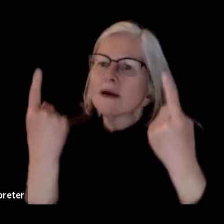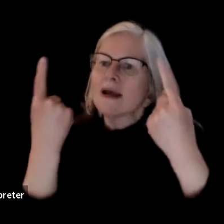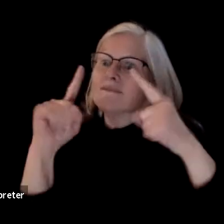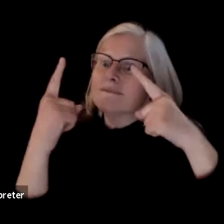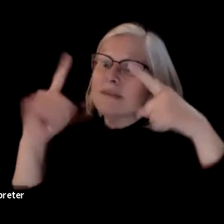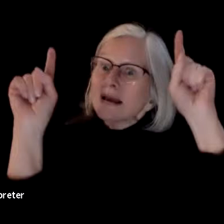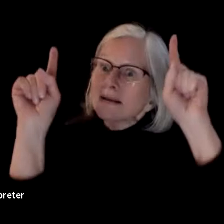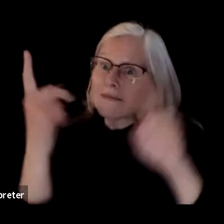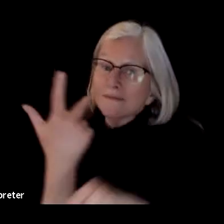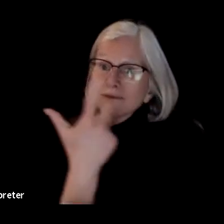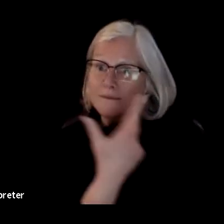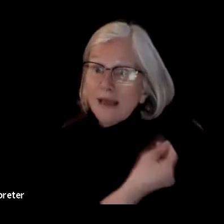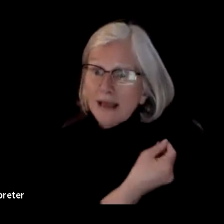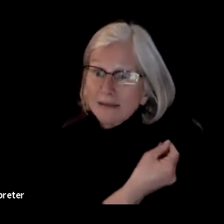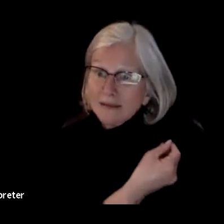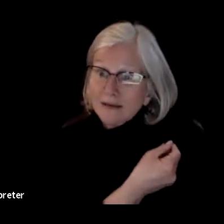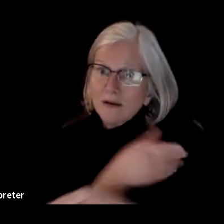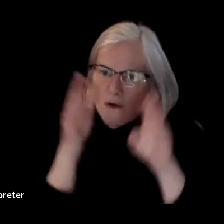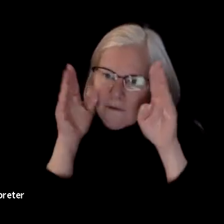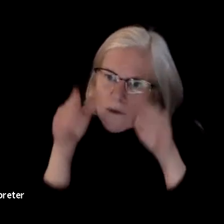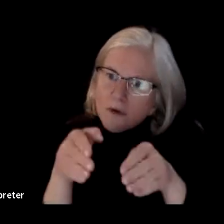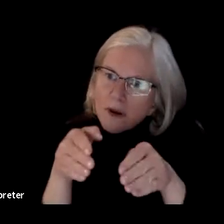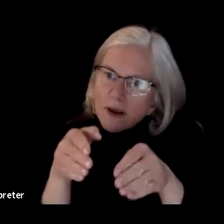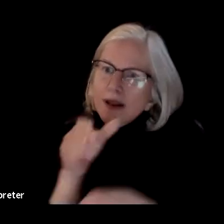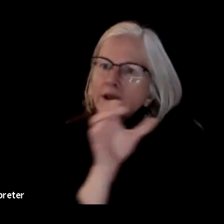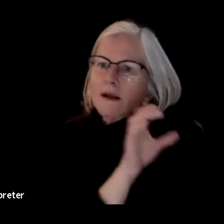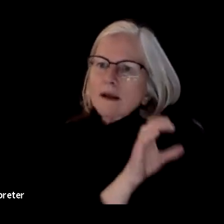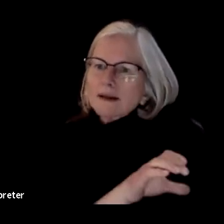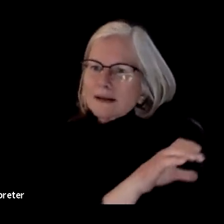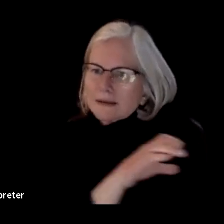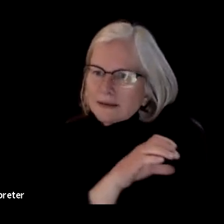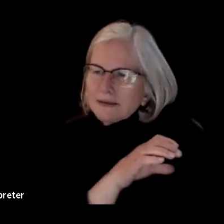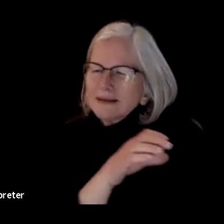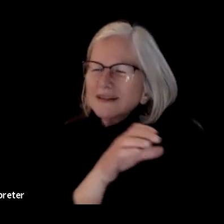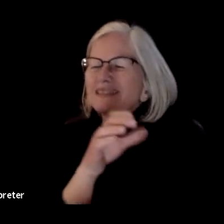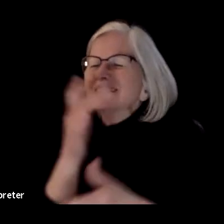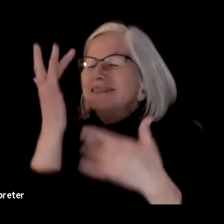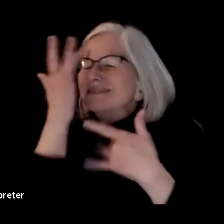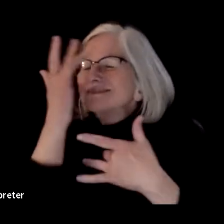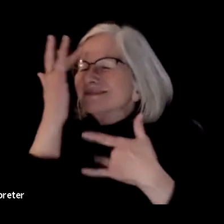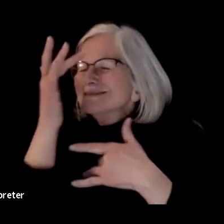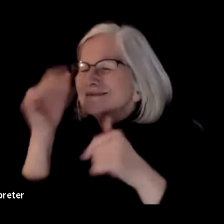focused on clinical disease. And so we